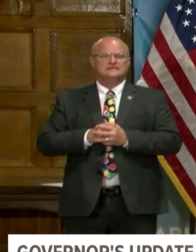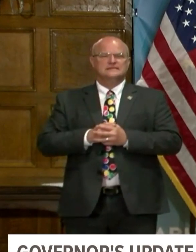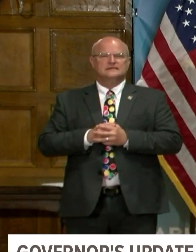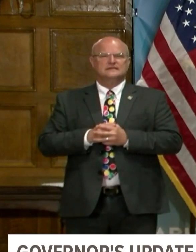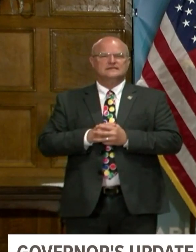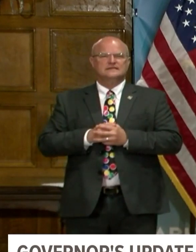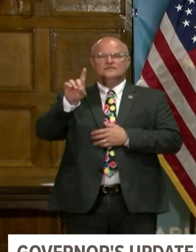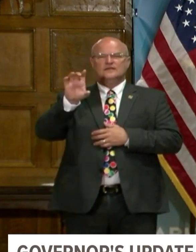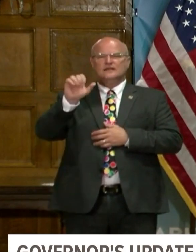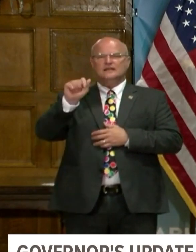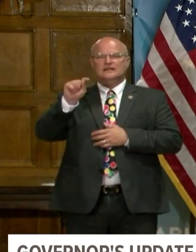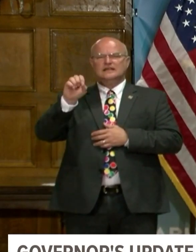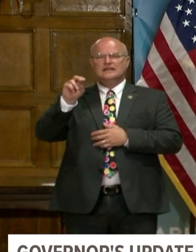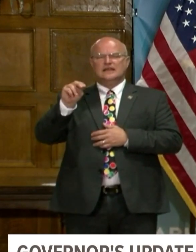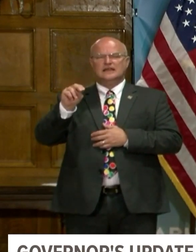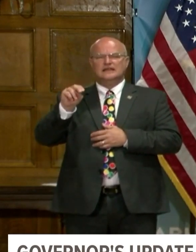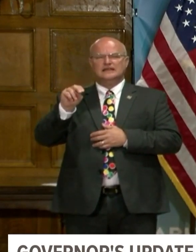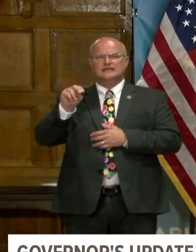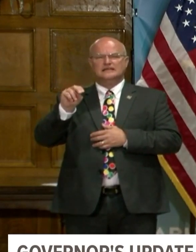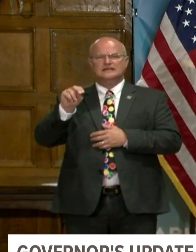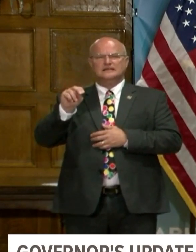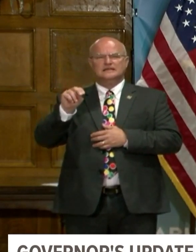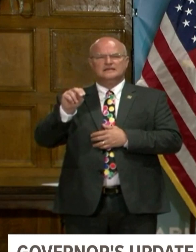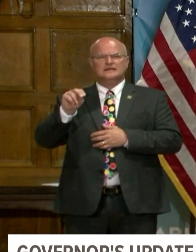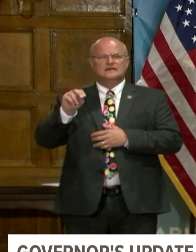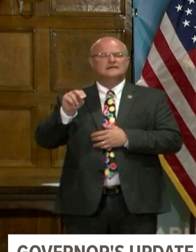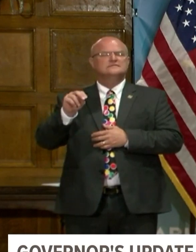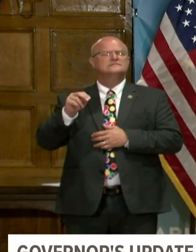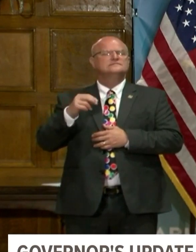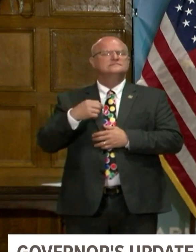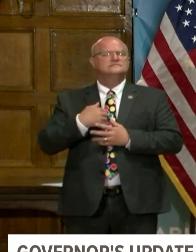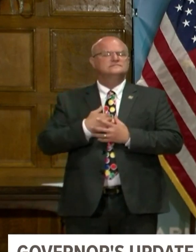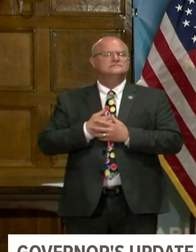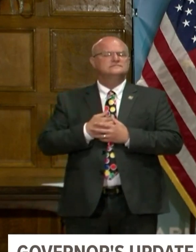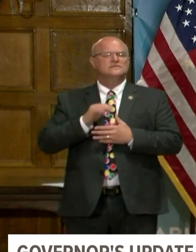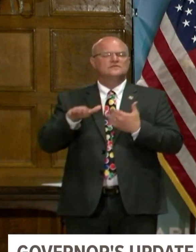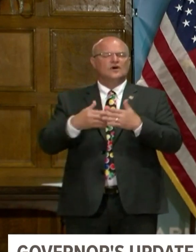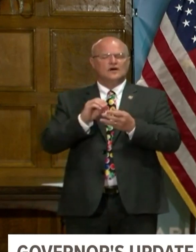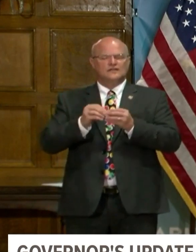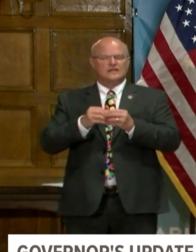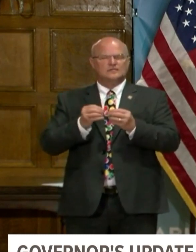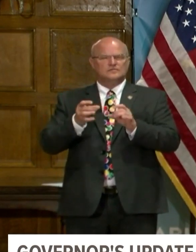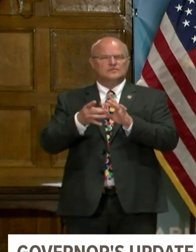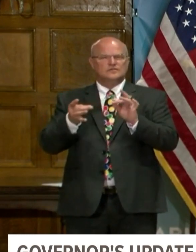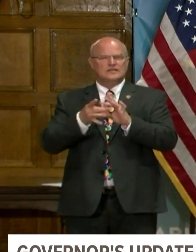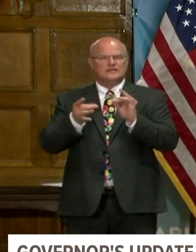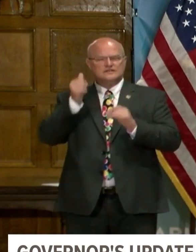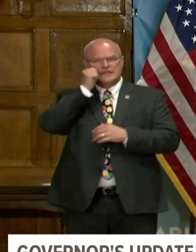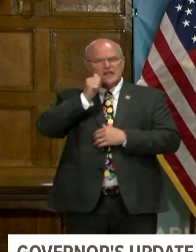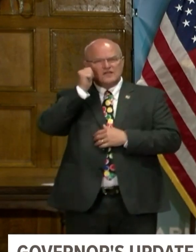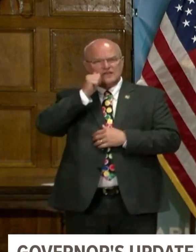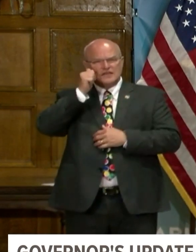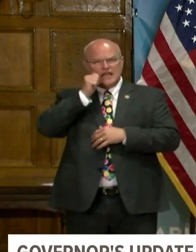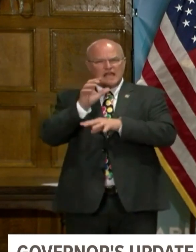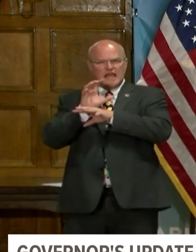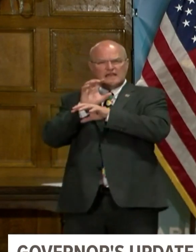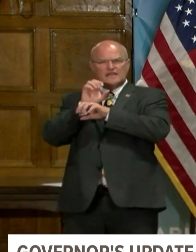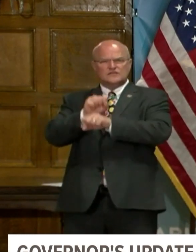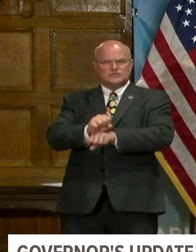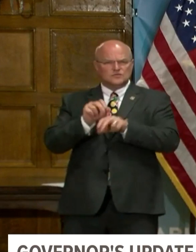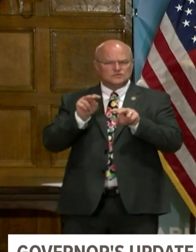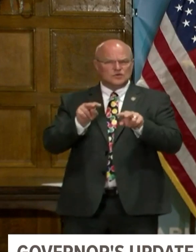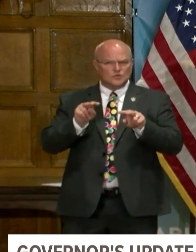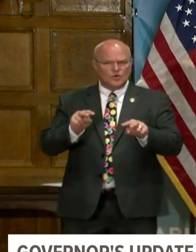Governor, Craig Cannon, 4029. I wanted to quickly ask, out of all the numbers that you give us every day and the trends that we're